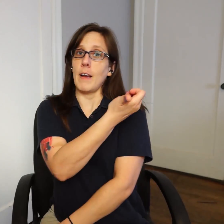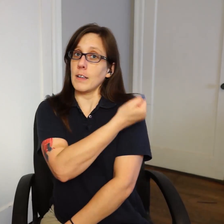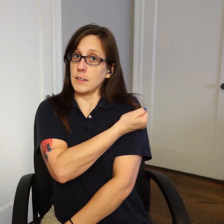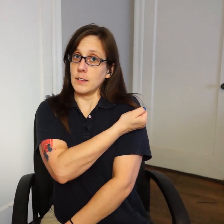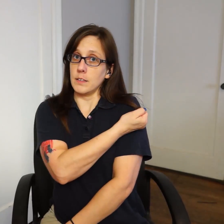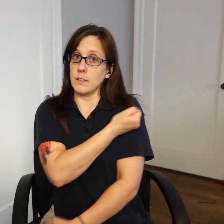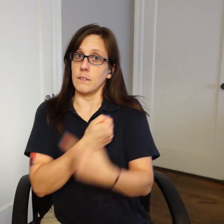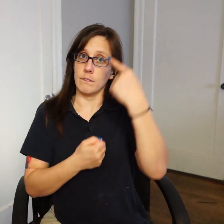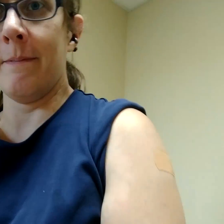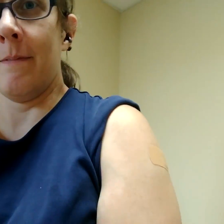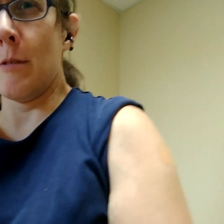get some vaccines